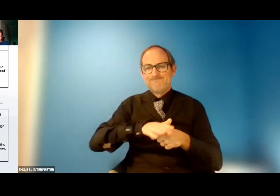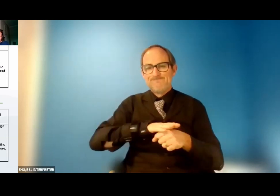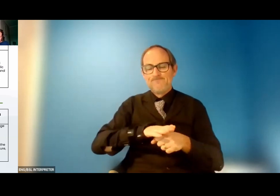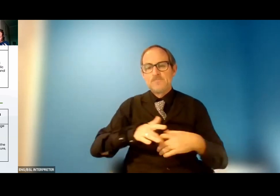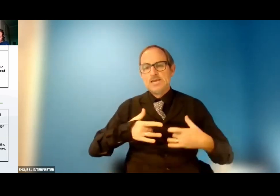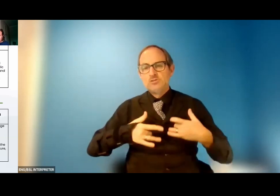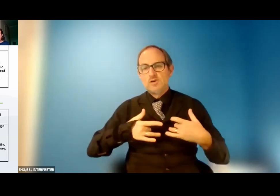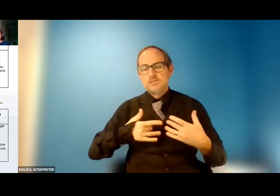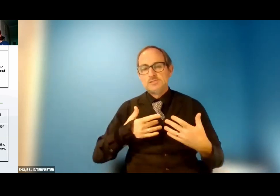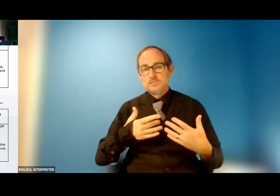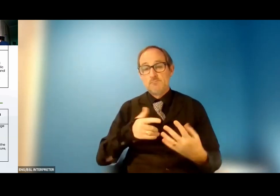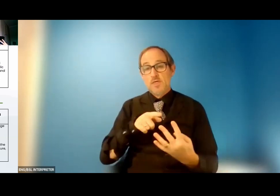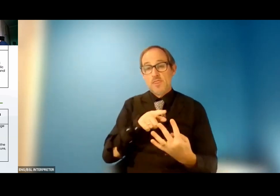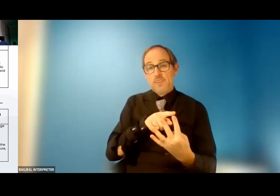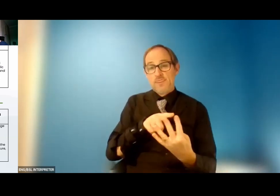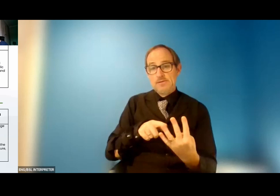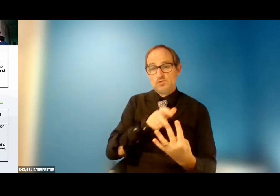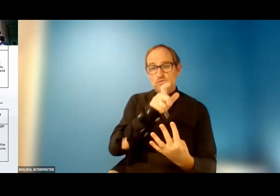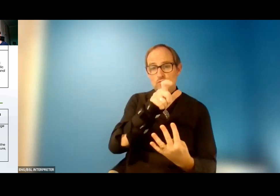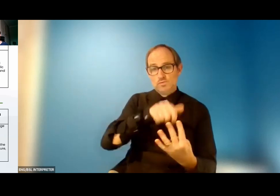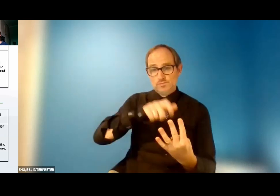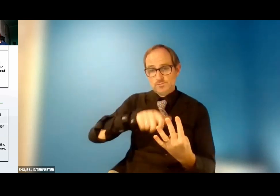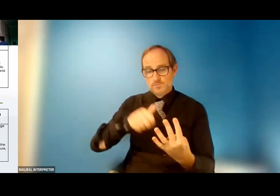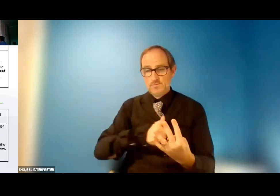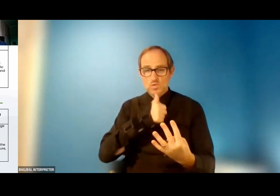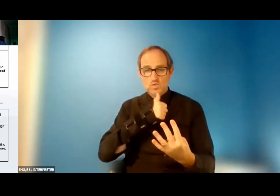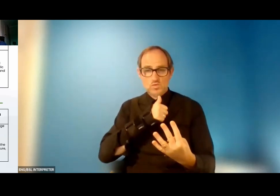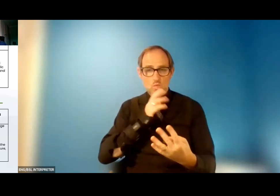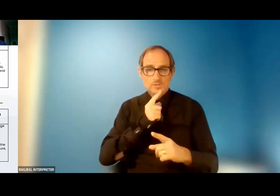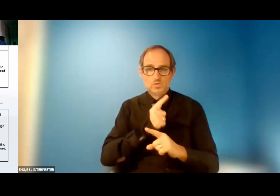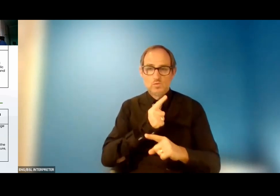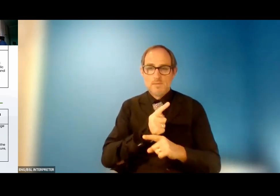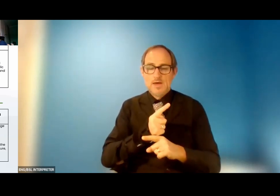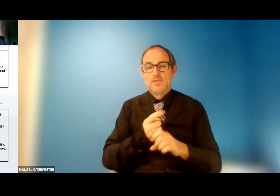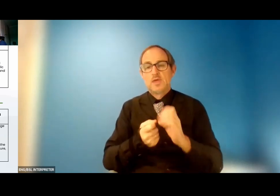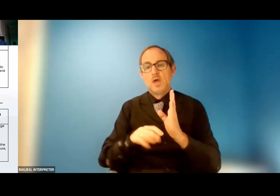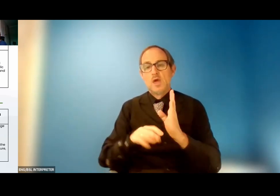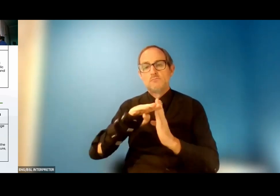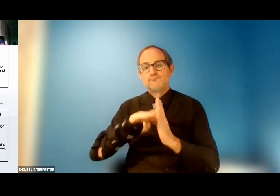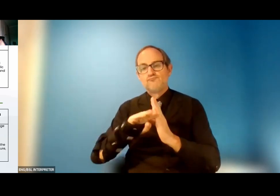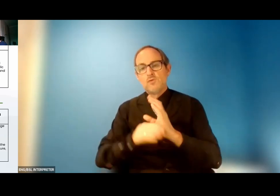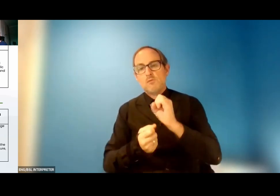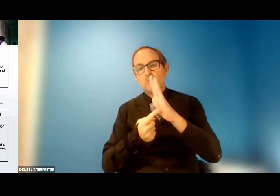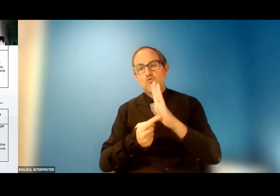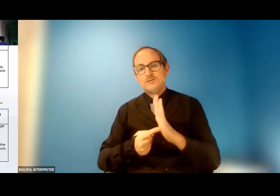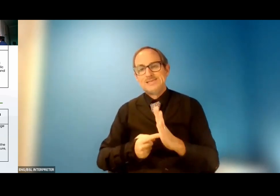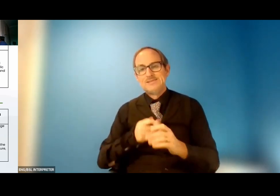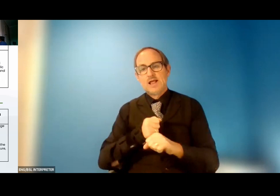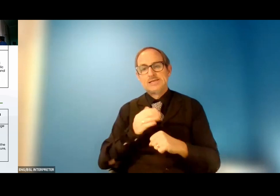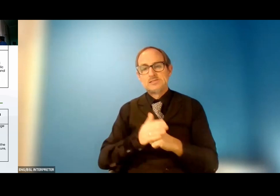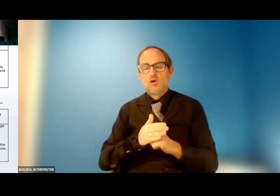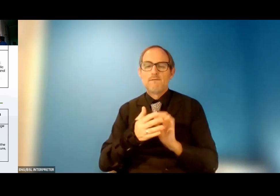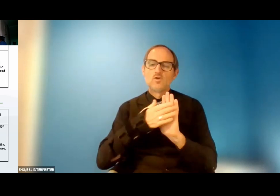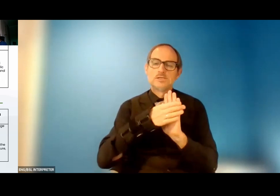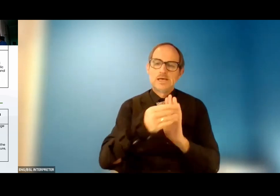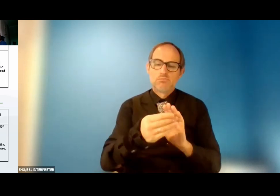4 lenses when we are thinking about particular priorities for the city. So say, for example, when we're thinking about